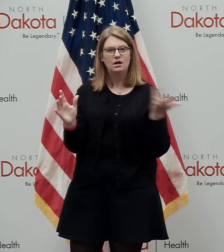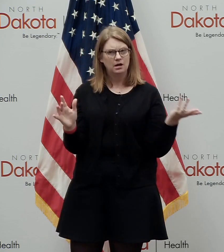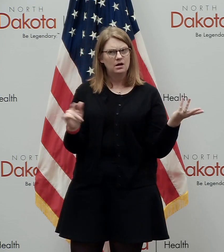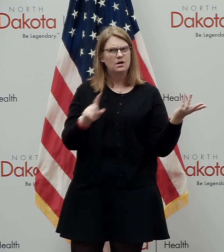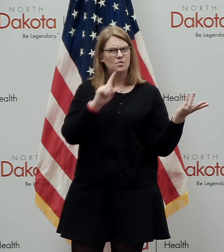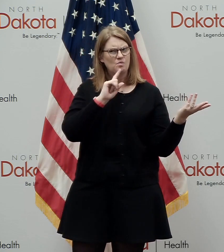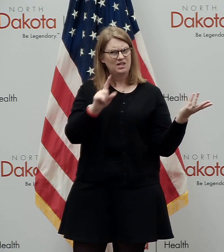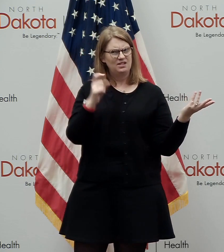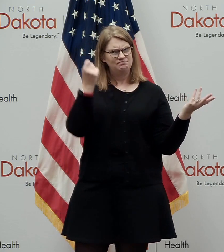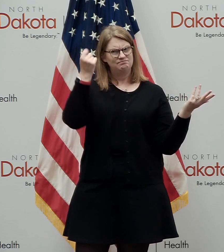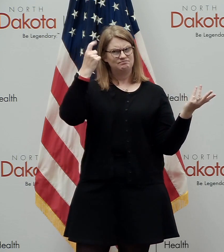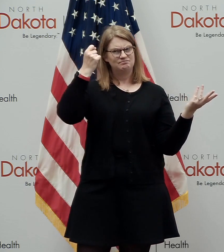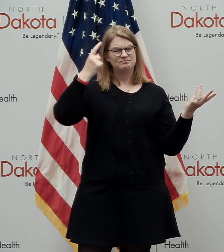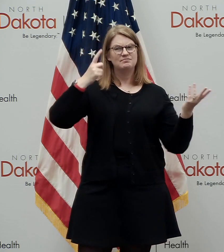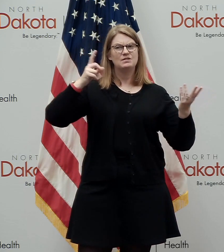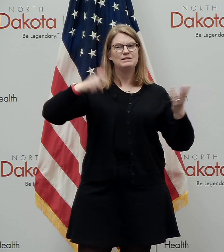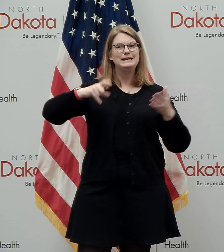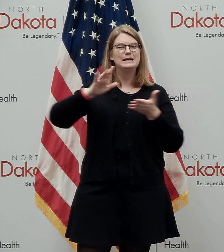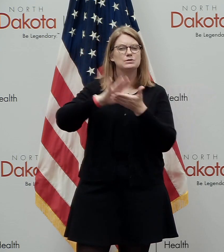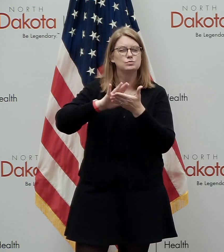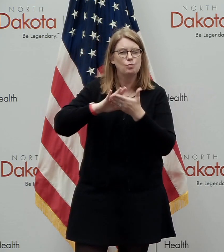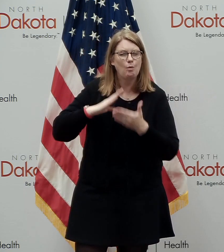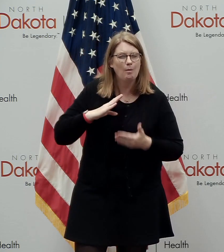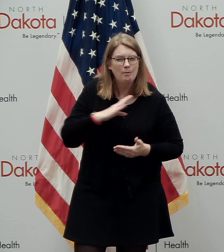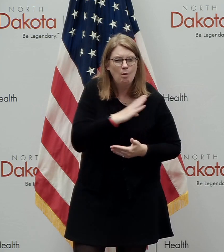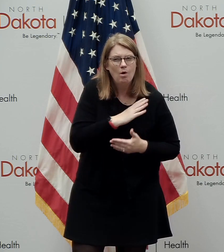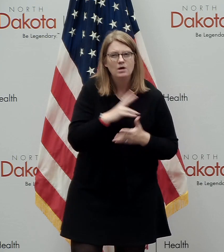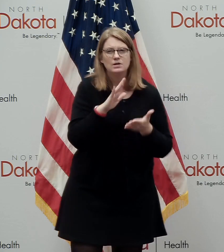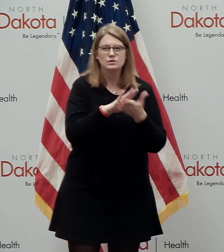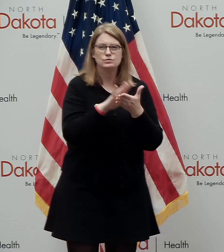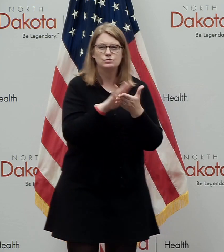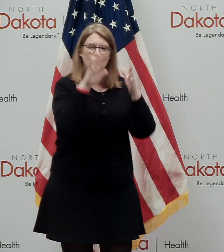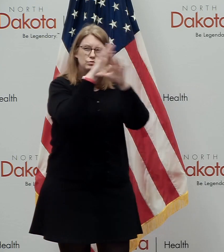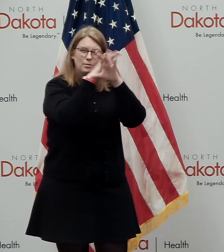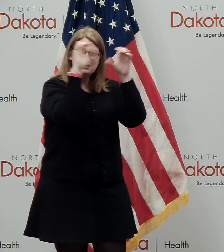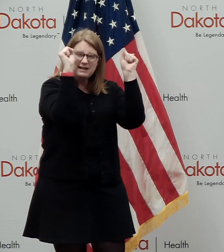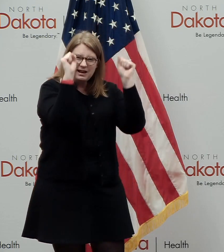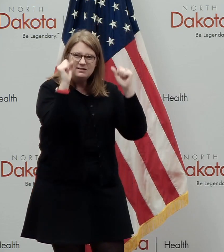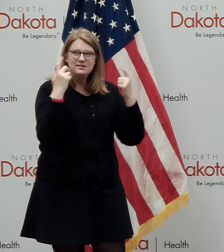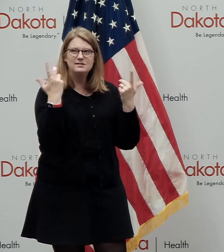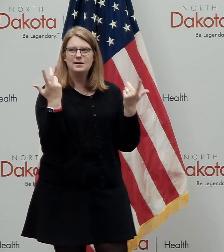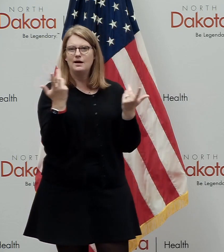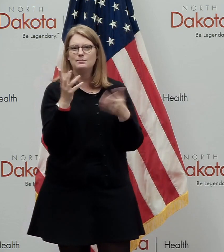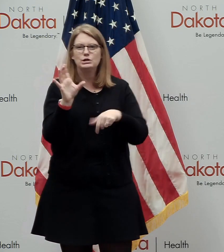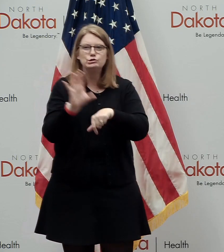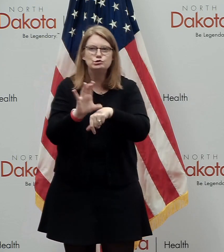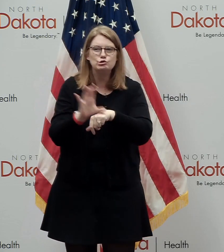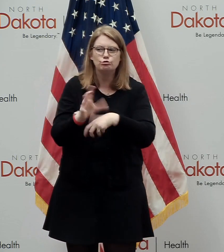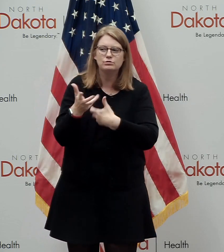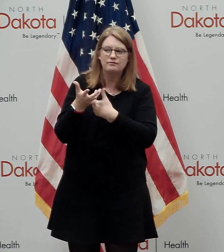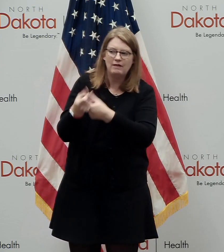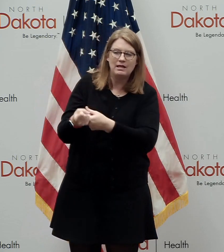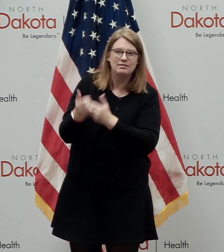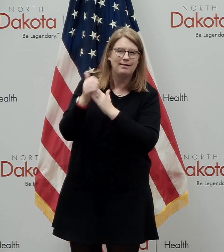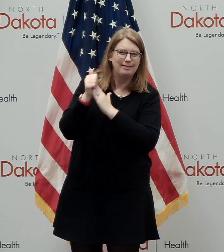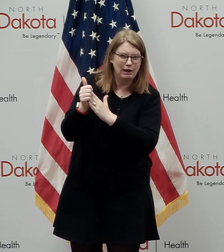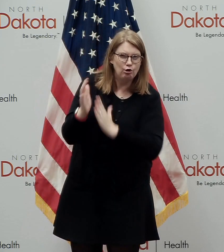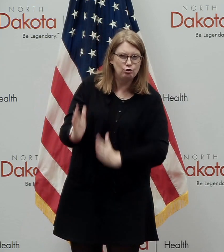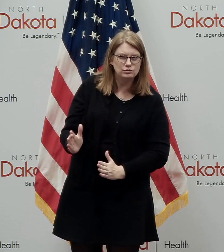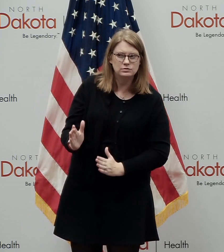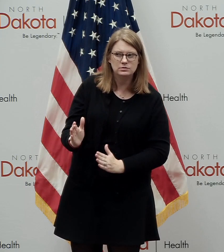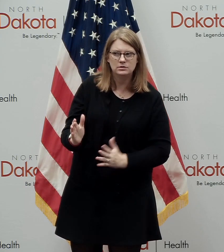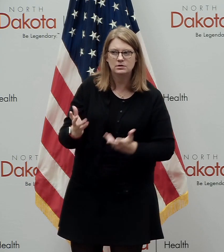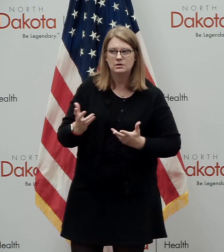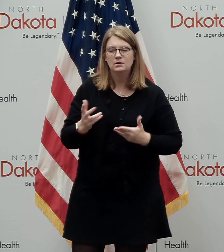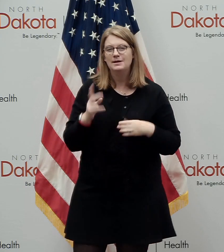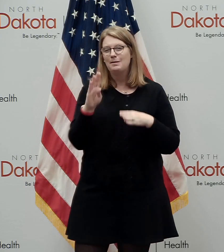leaders at the school board level, the school superintendent level, the church and faith-based leaders. We